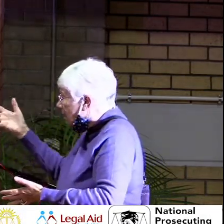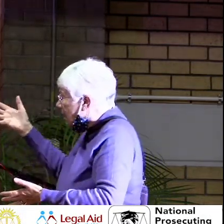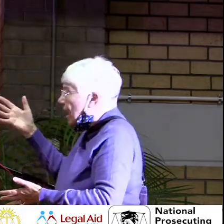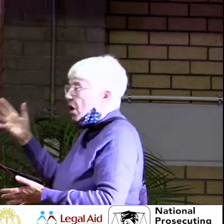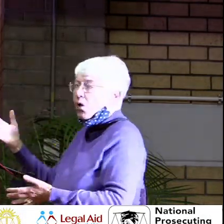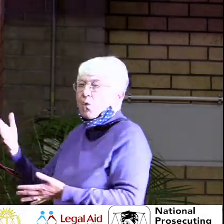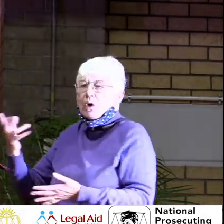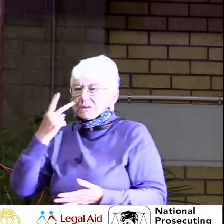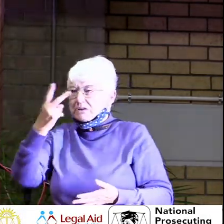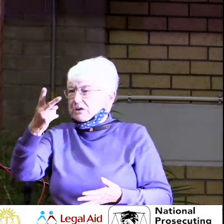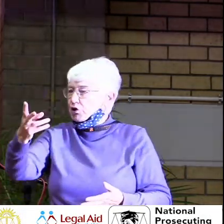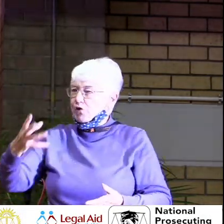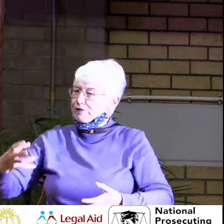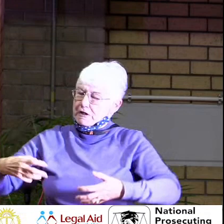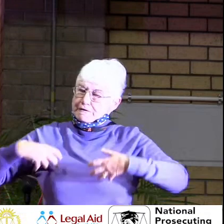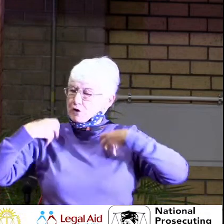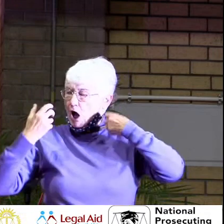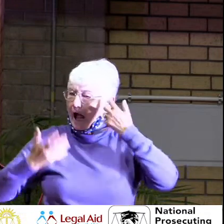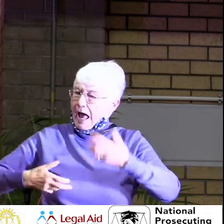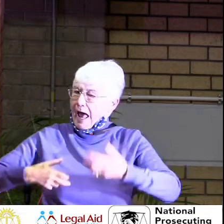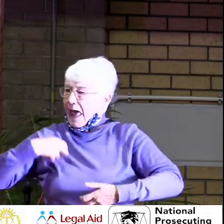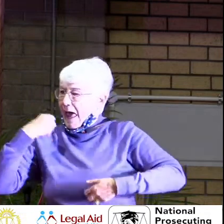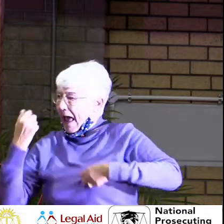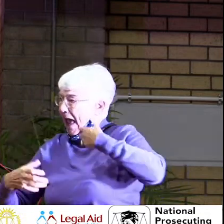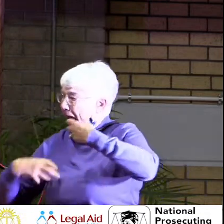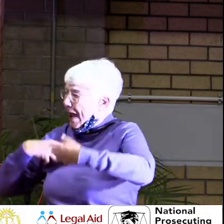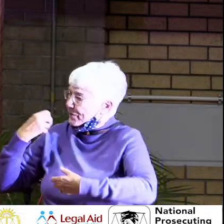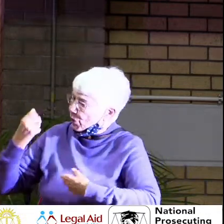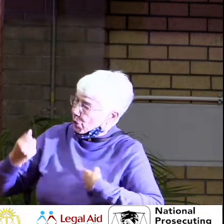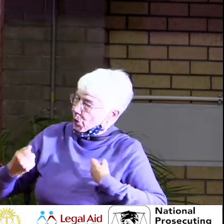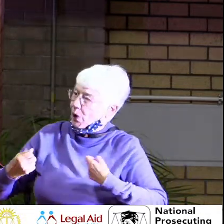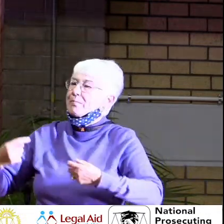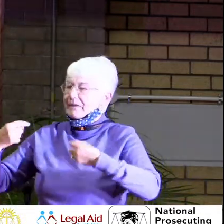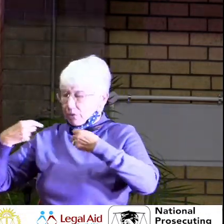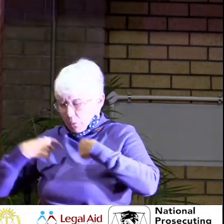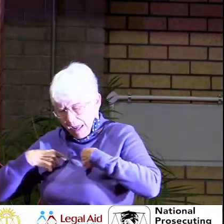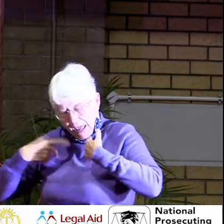energy, but we also have energy for you.